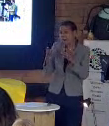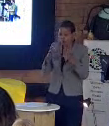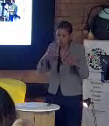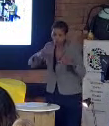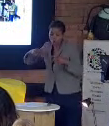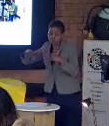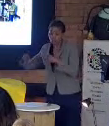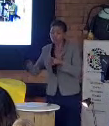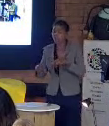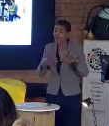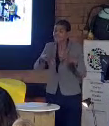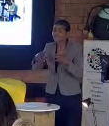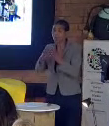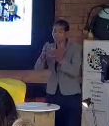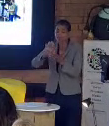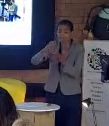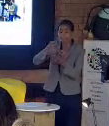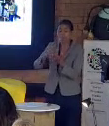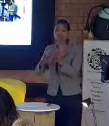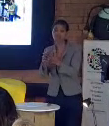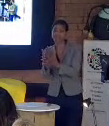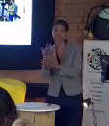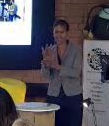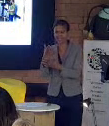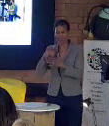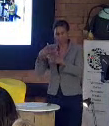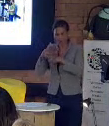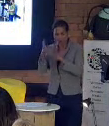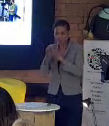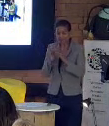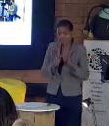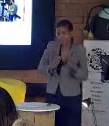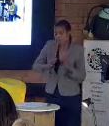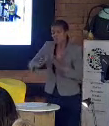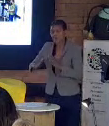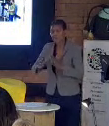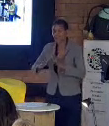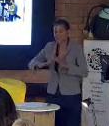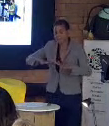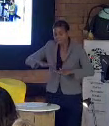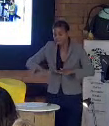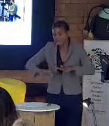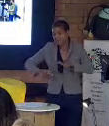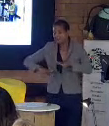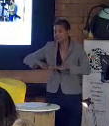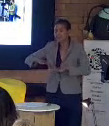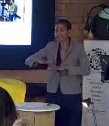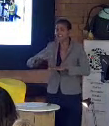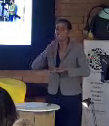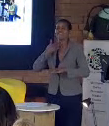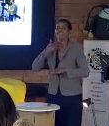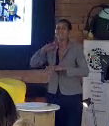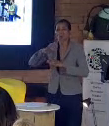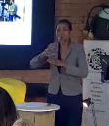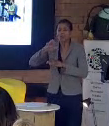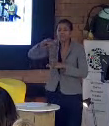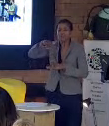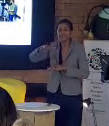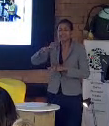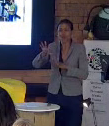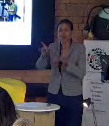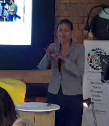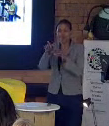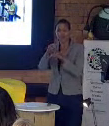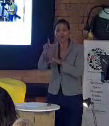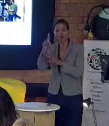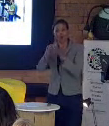we worked really hard on movement and pace, like pace of the voice, but also of Lauren's movement and how